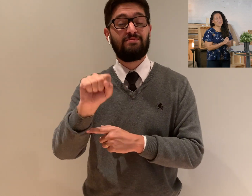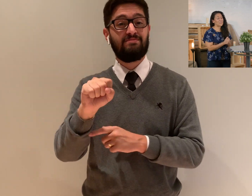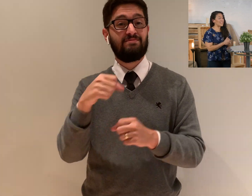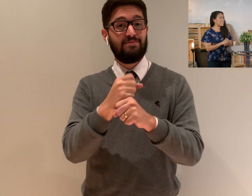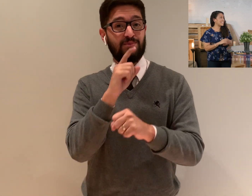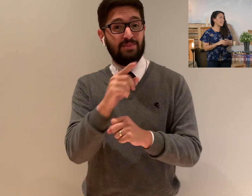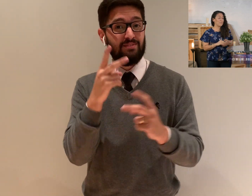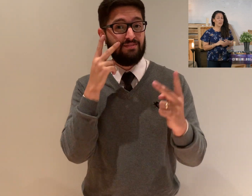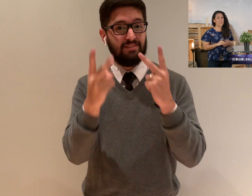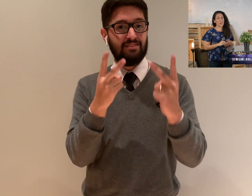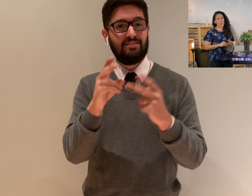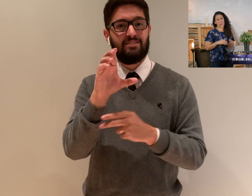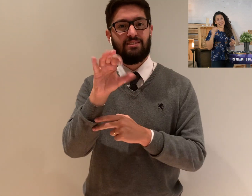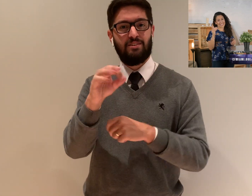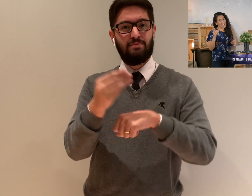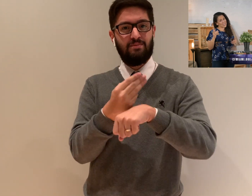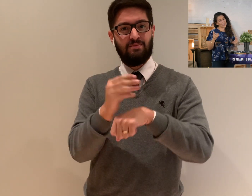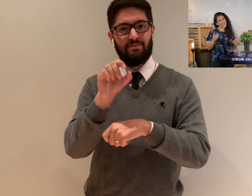be sure to visit